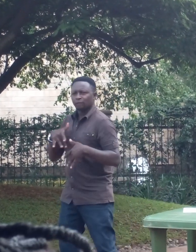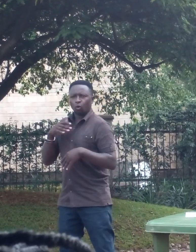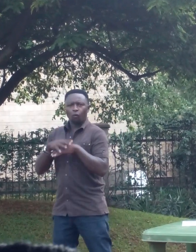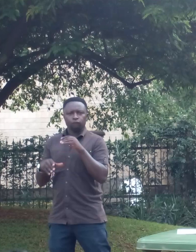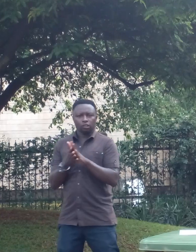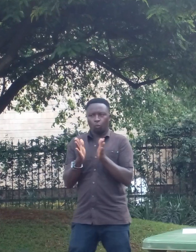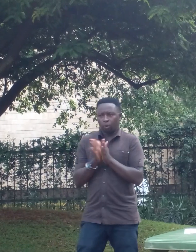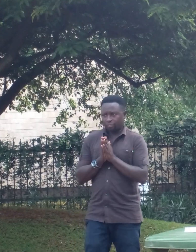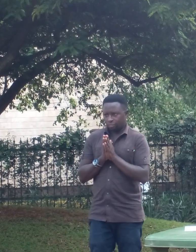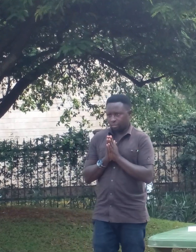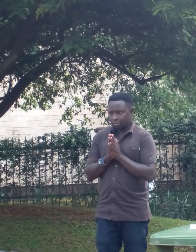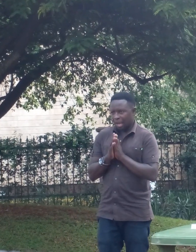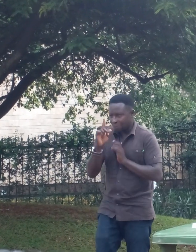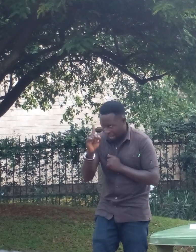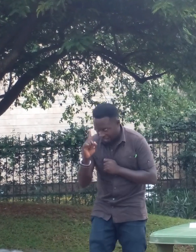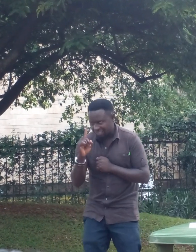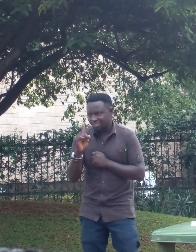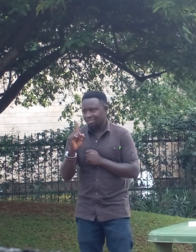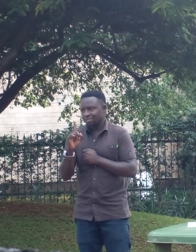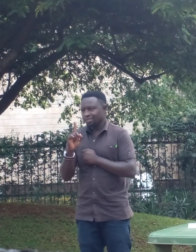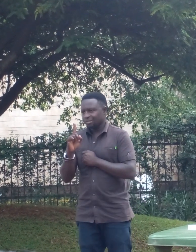Or whatever, if you feel comfortable with.